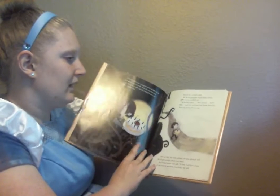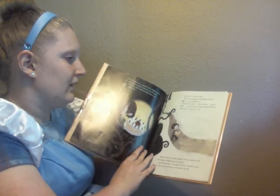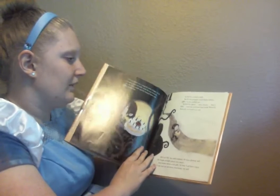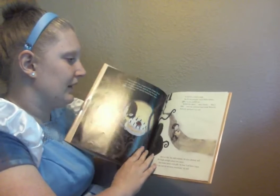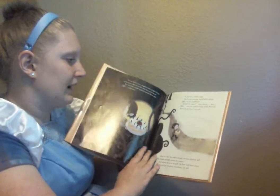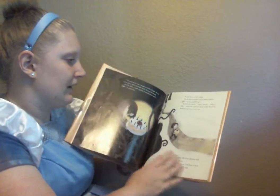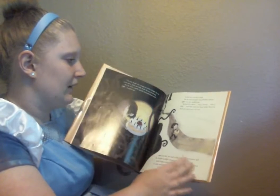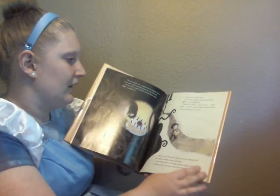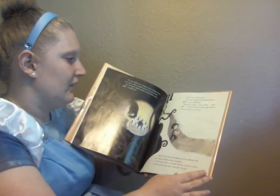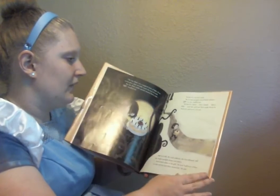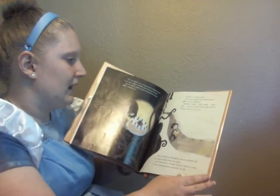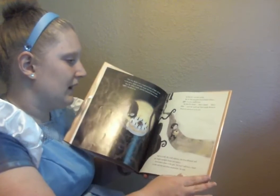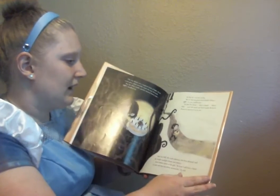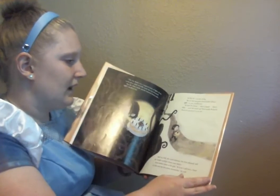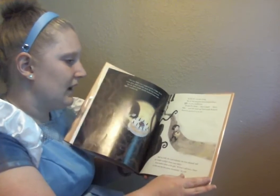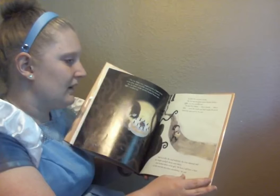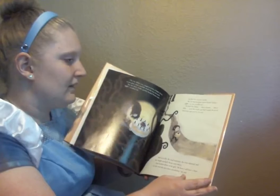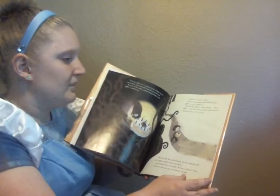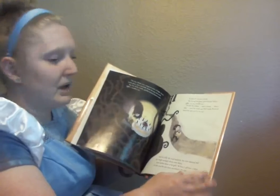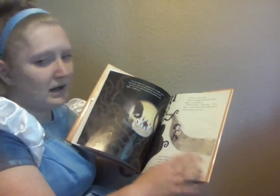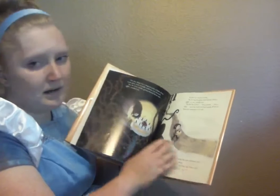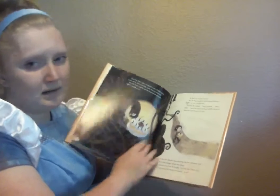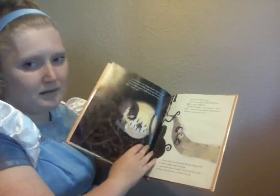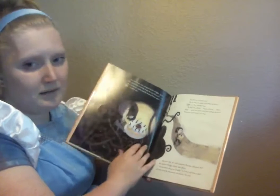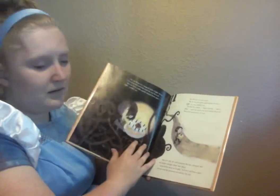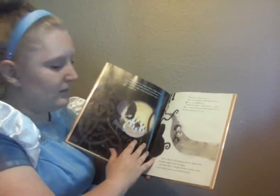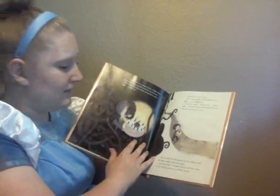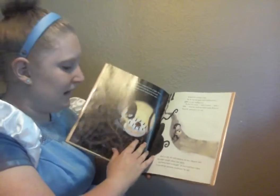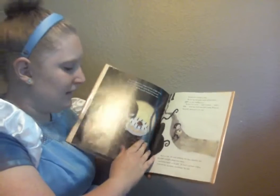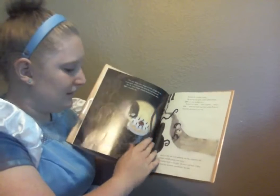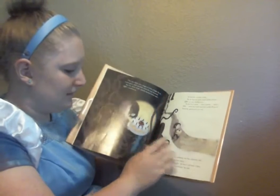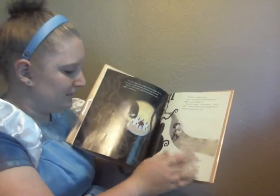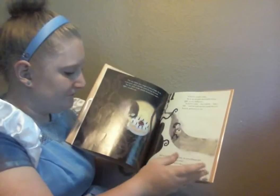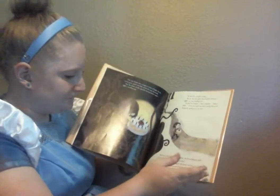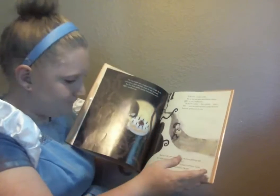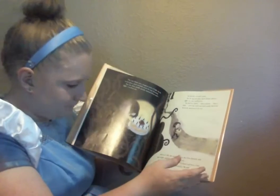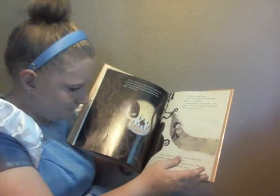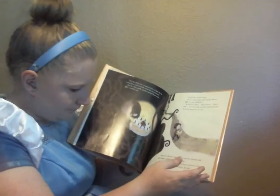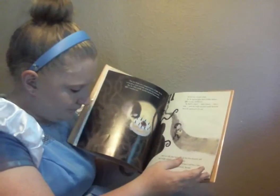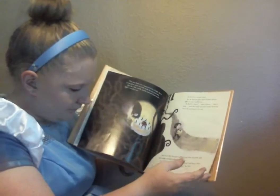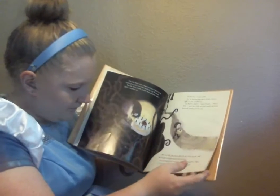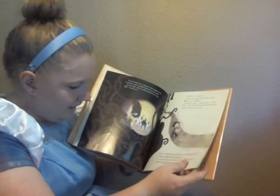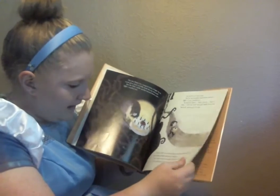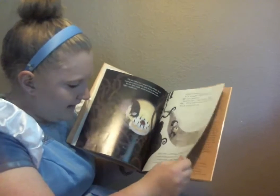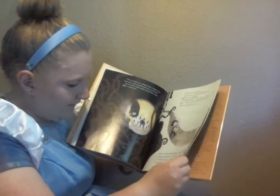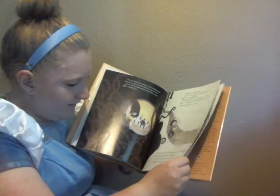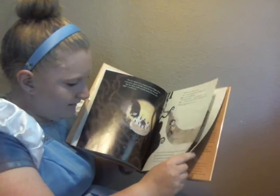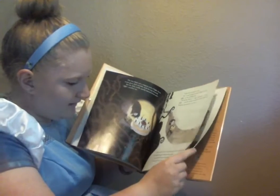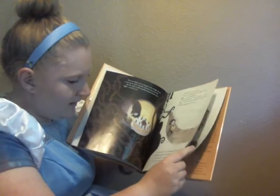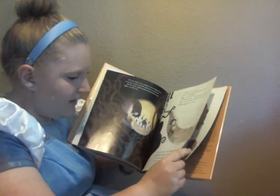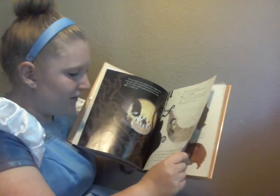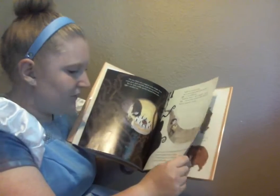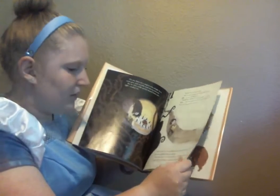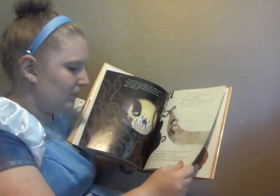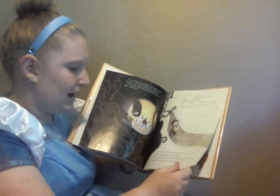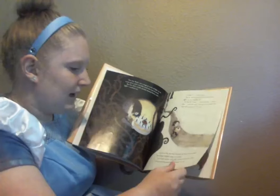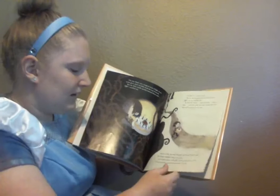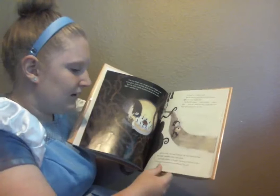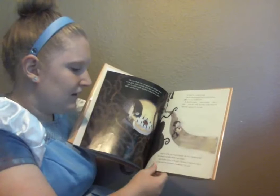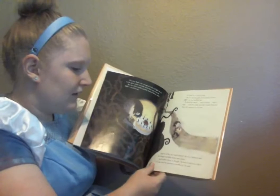candle flickered, fluttered, sputtered to its end. And as it did, the road widened, the